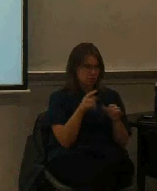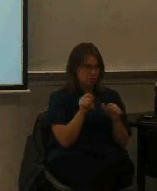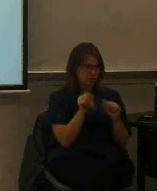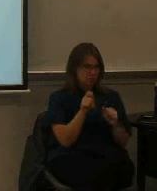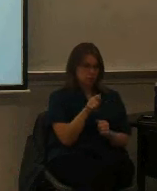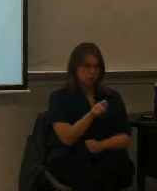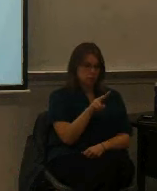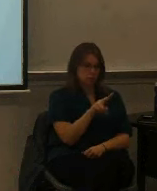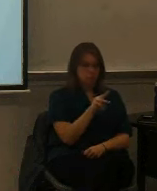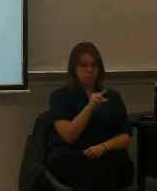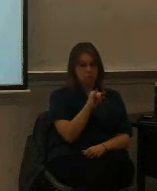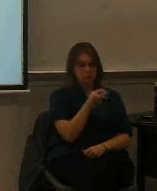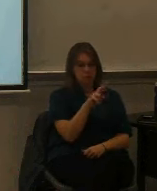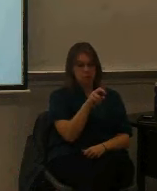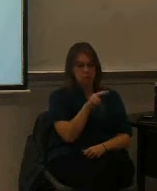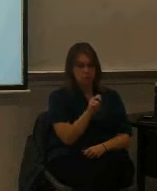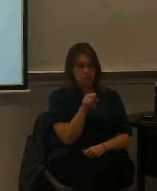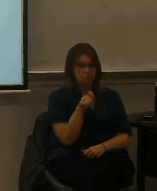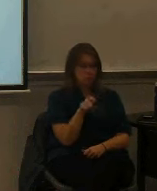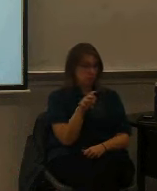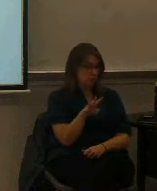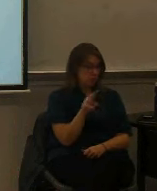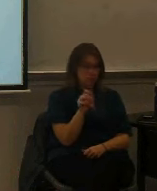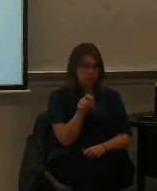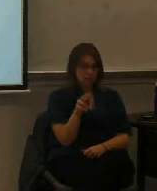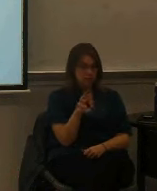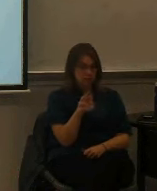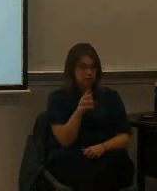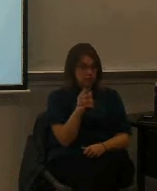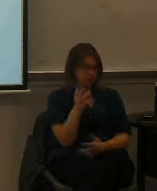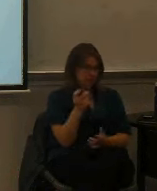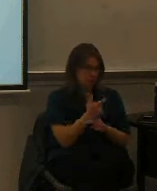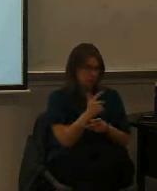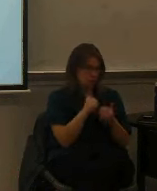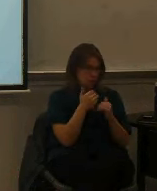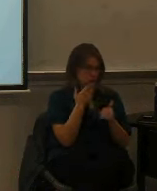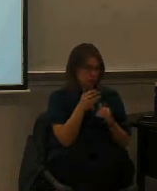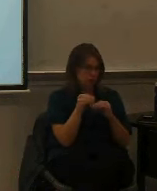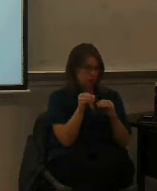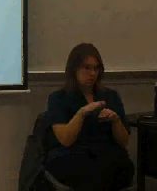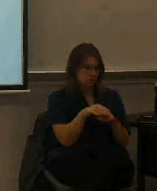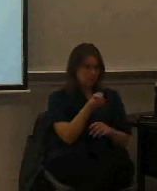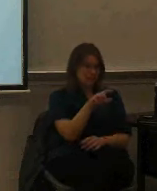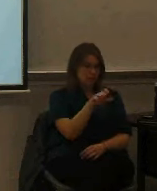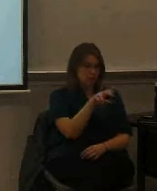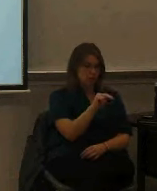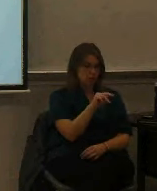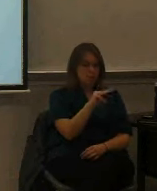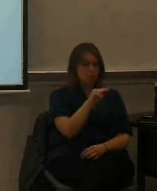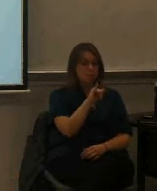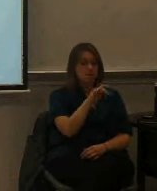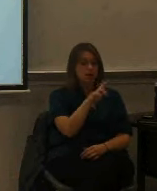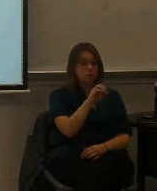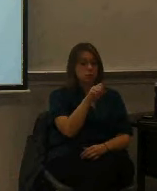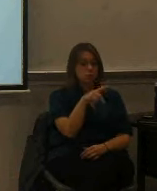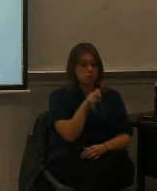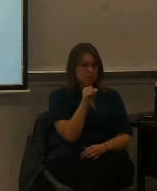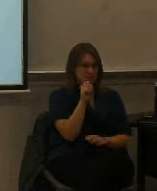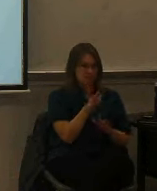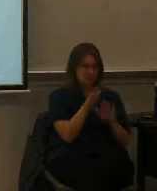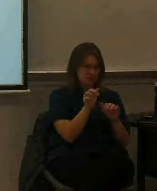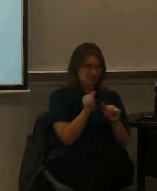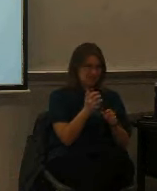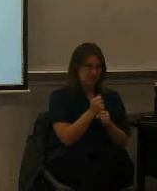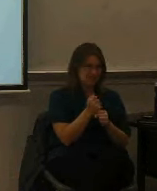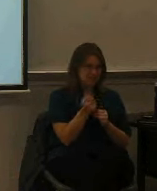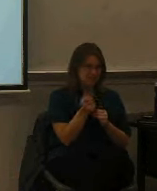microns, 0.4 microns, whatever. And he wanted to find out how good they were, so he put them on an electron microscope and found out they're not great because you can get a couple holes next